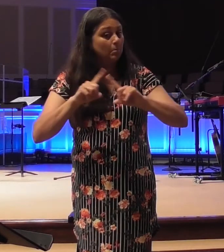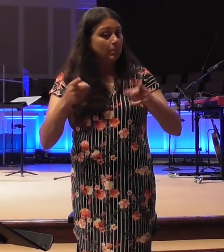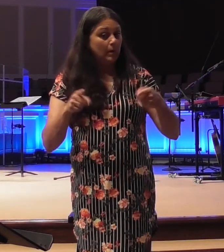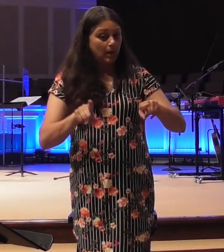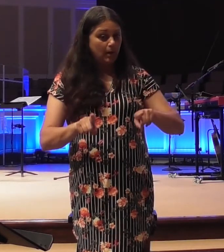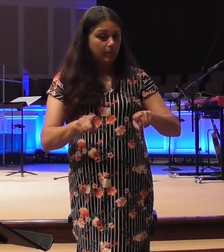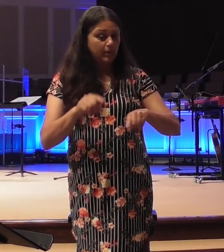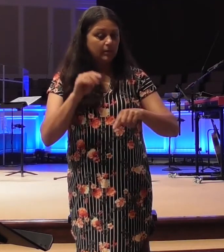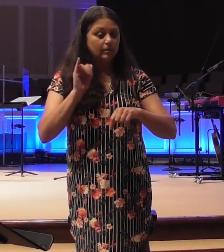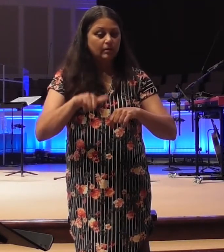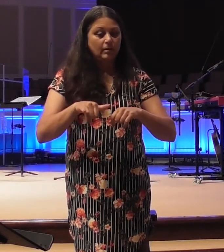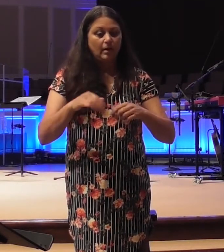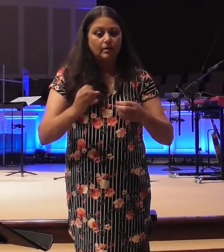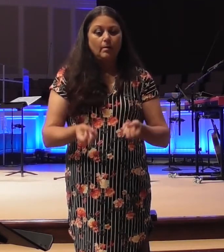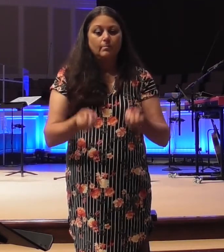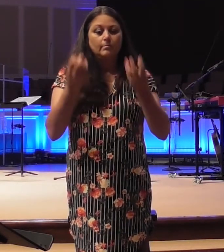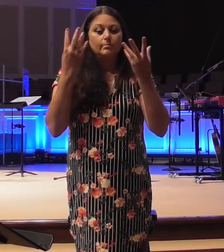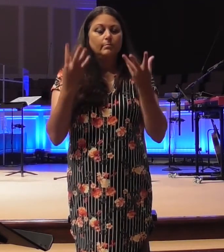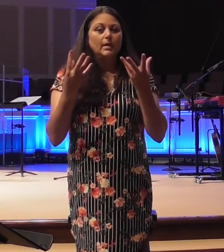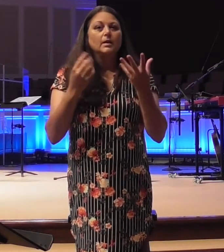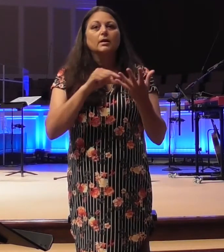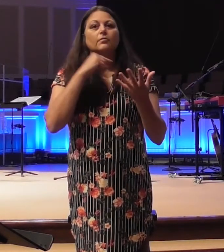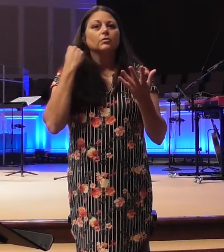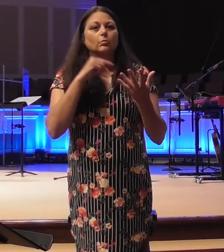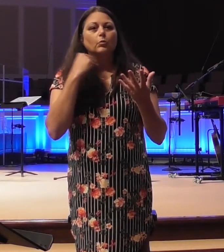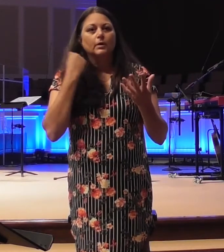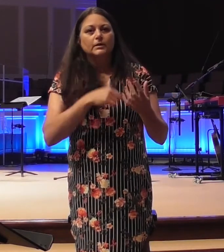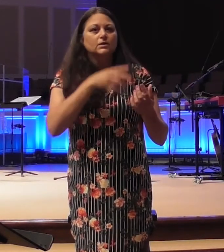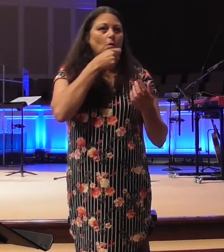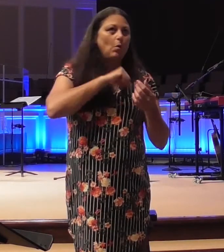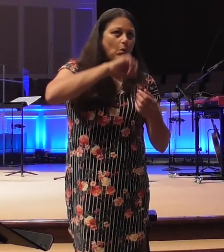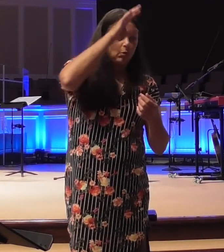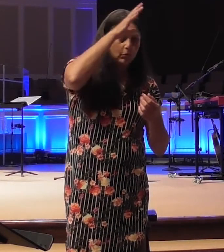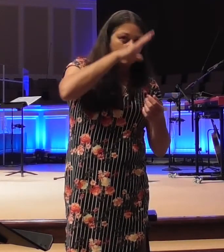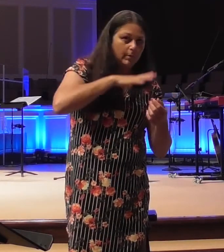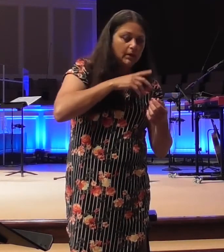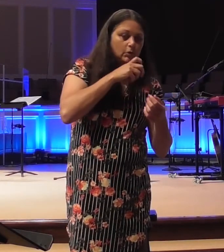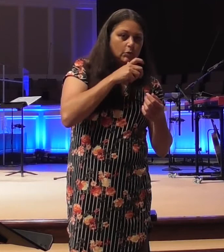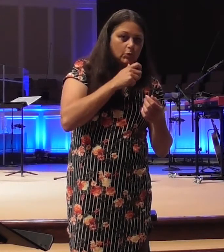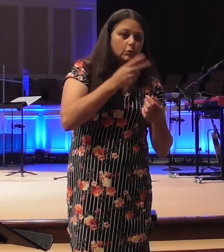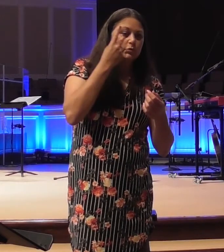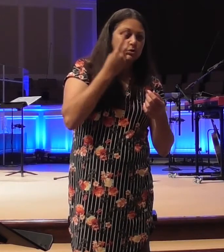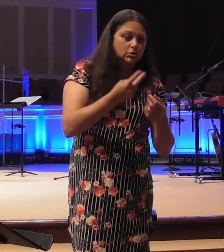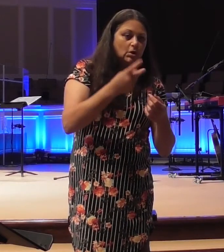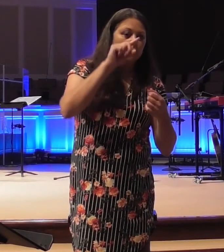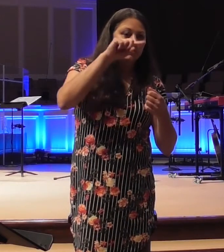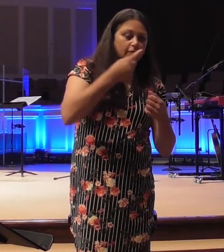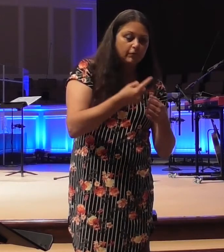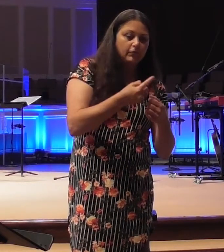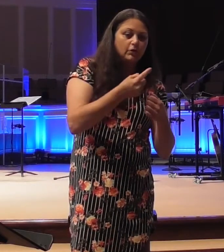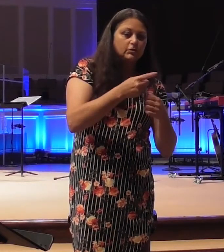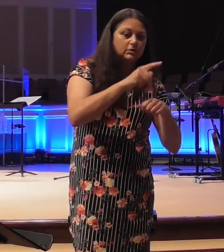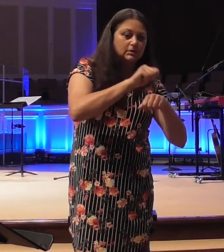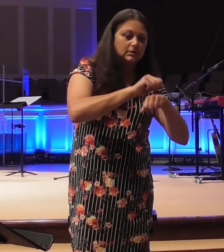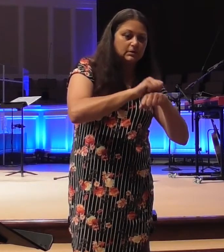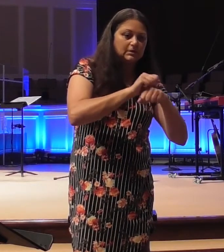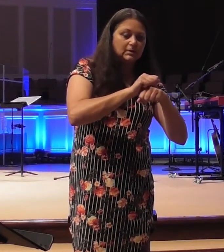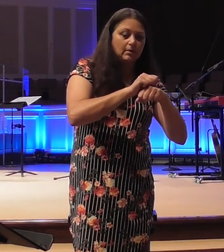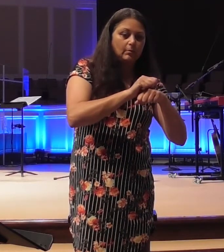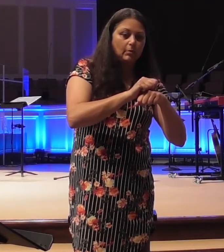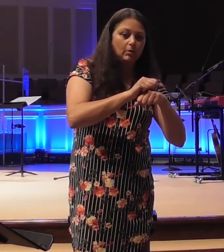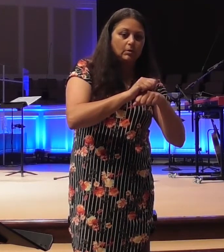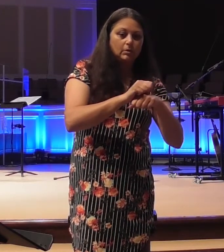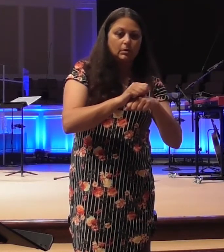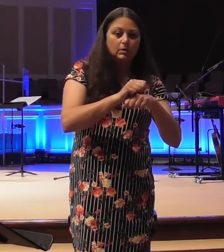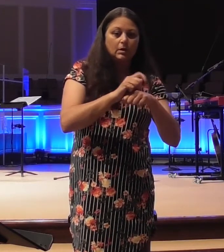Levites and heads of the fathers' households, the old men, who had seen the first temple, wept with a loud voice when the foundation of this house was